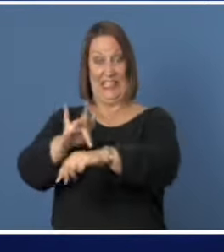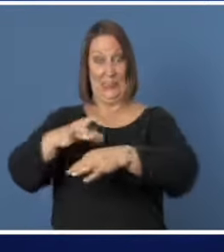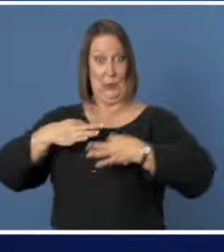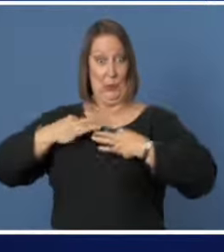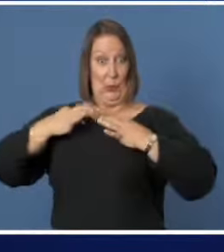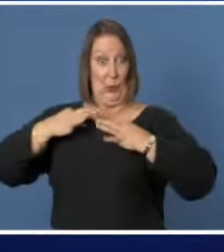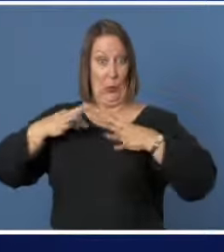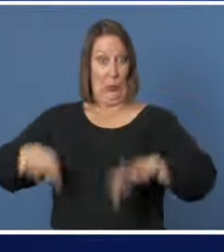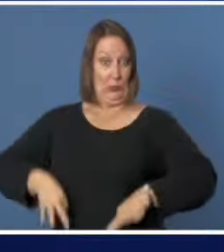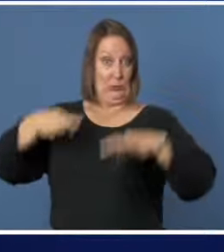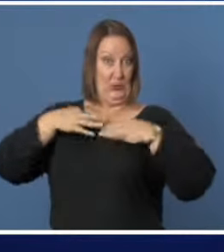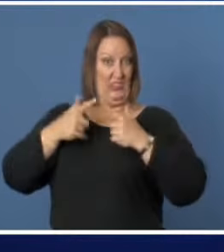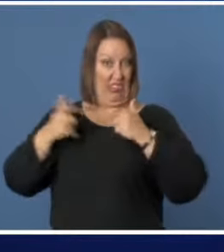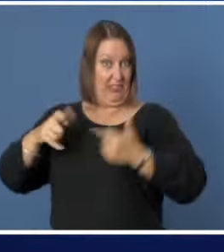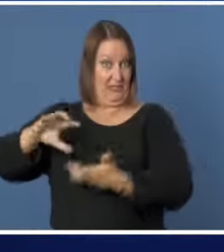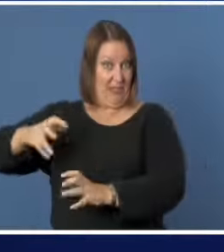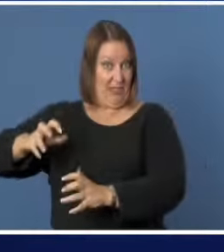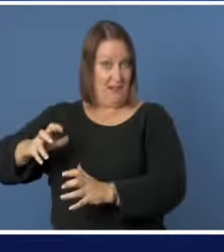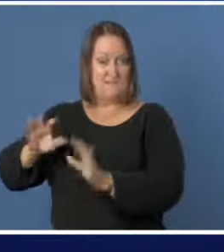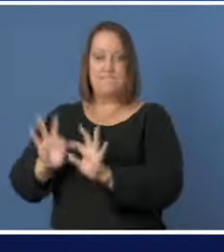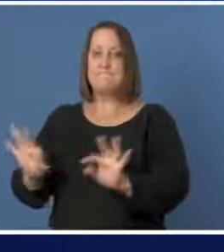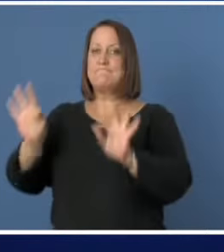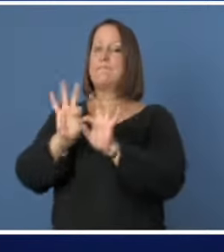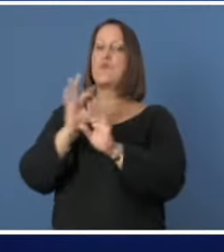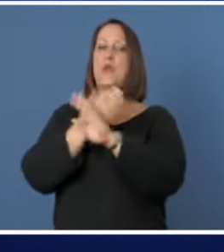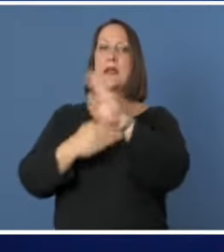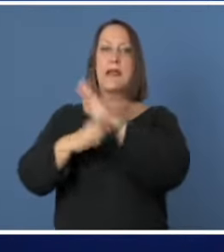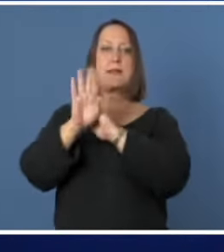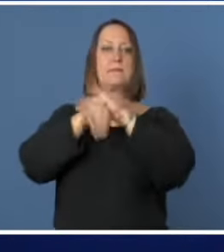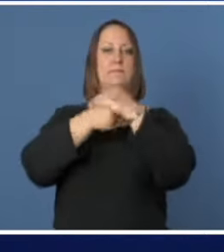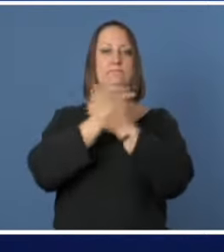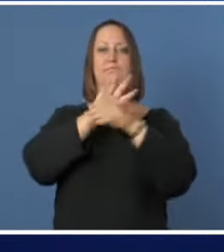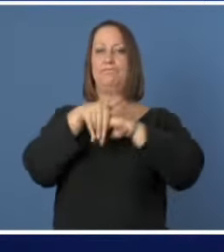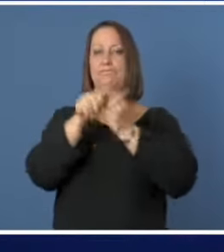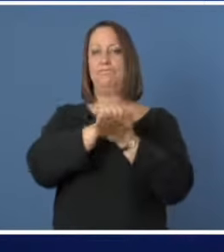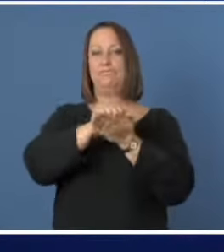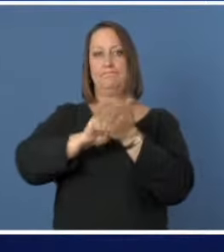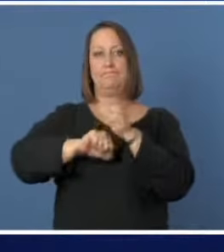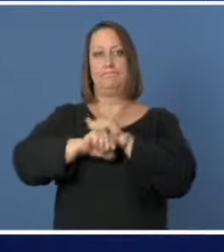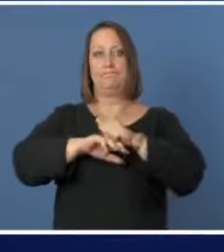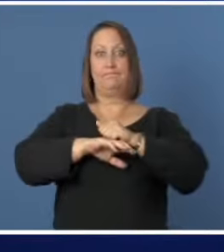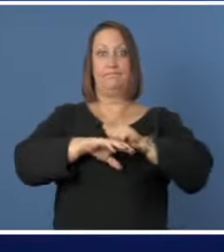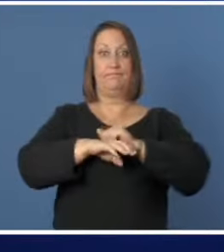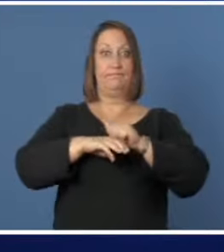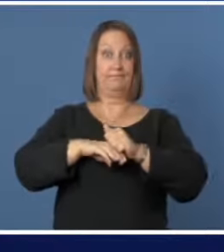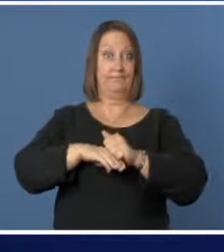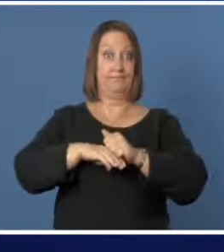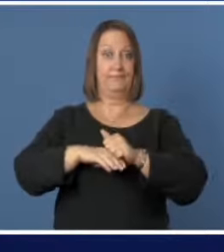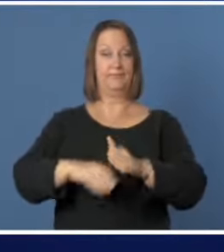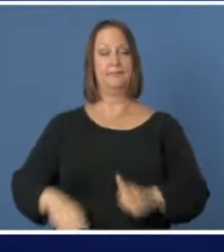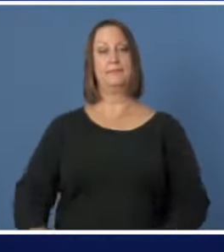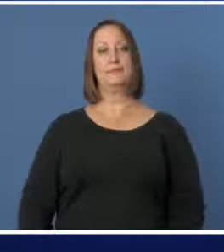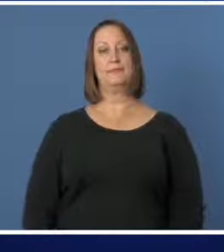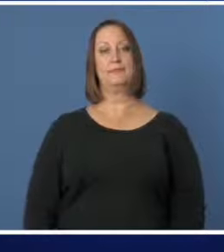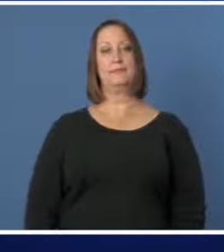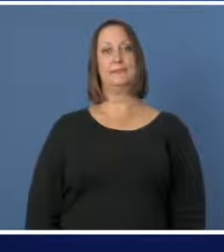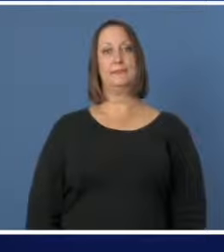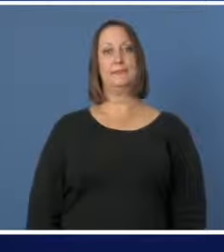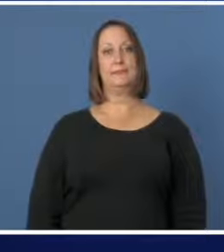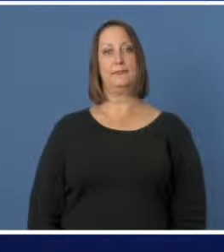Wash hands after handling clothing and other materials in contact with the area.